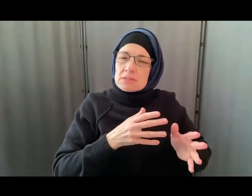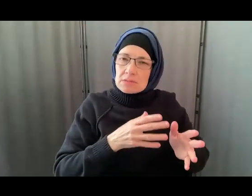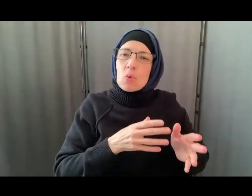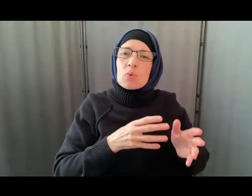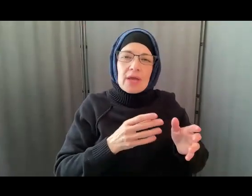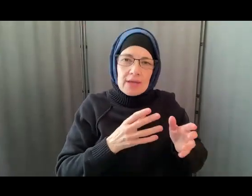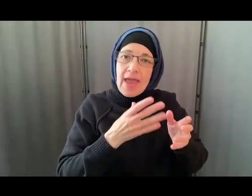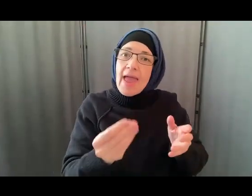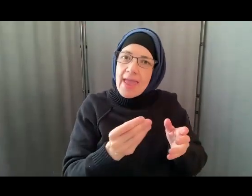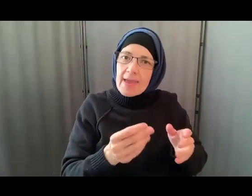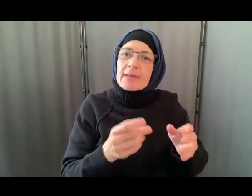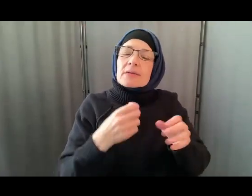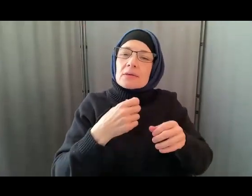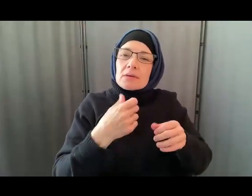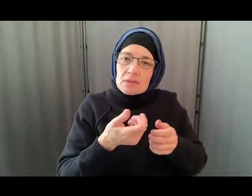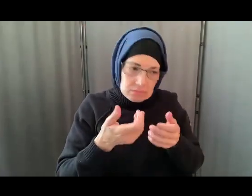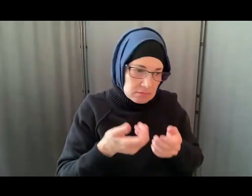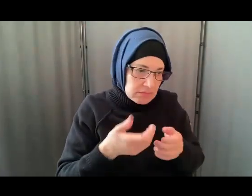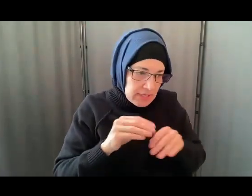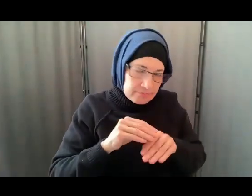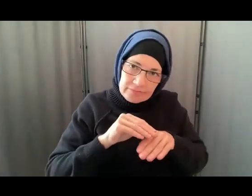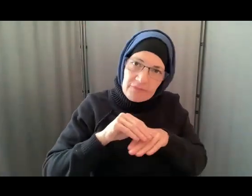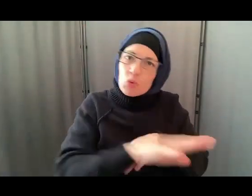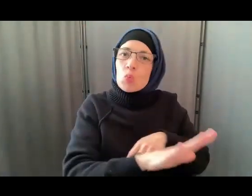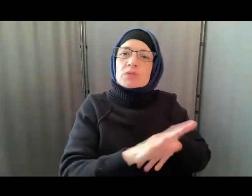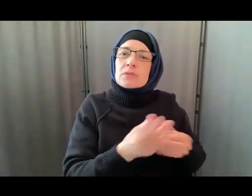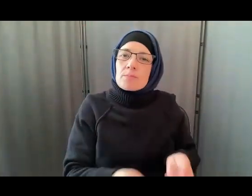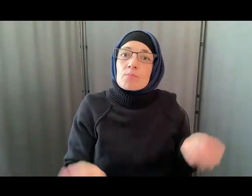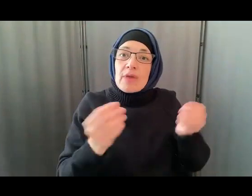level that they already have.